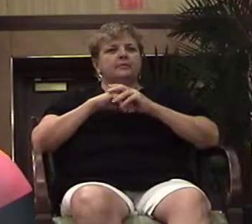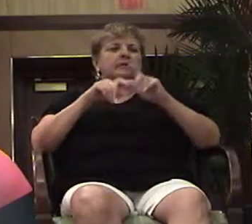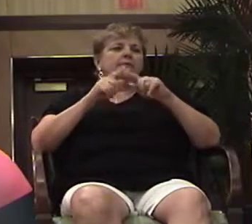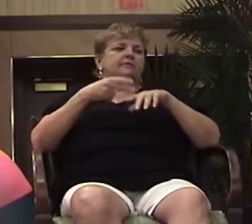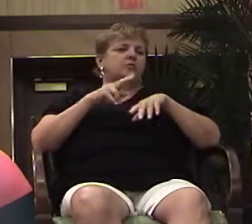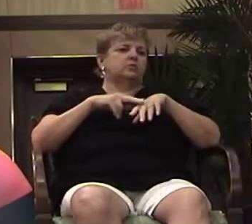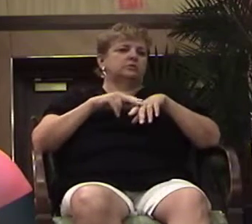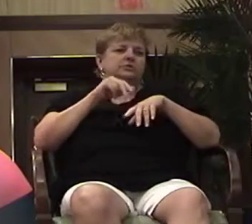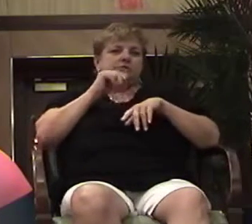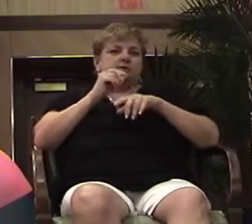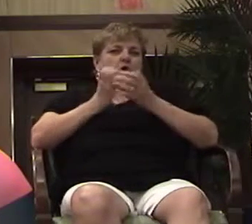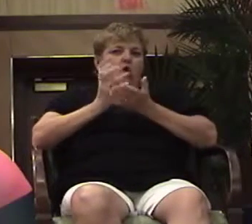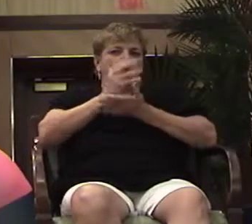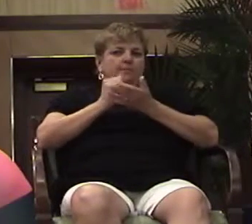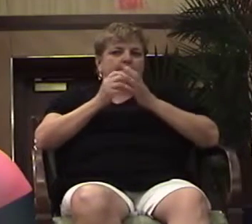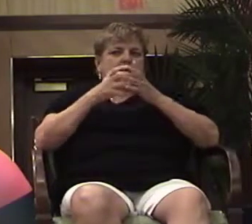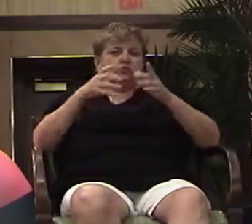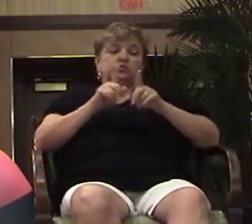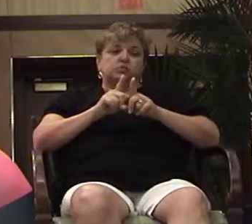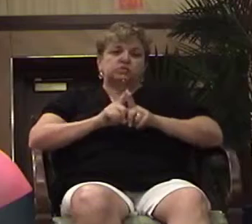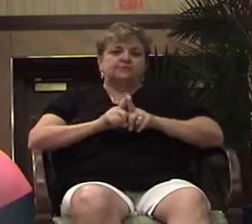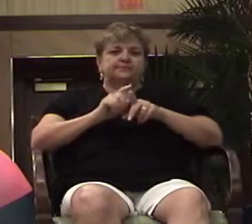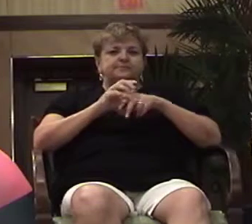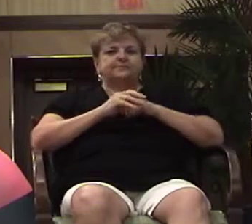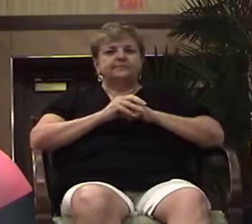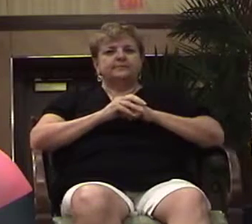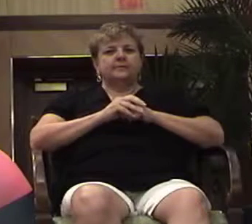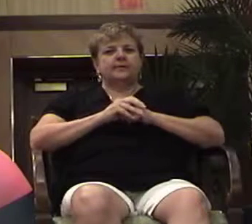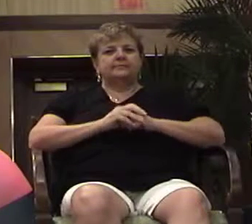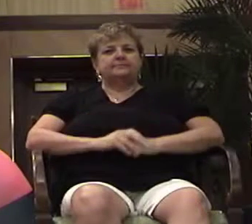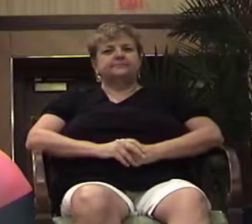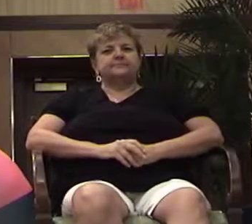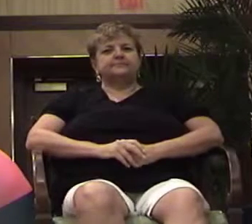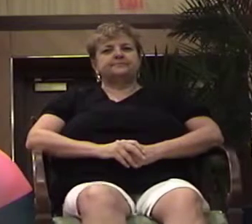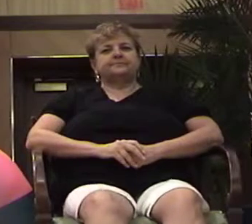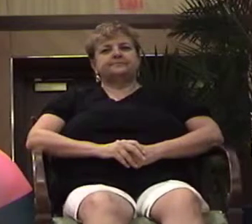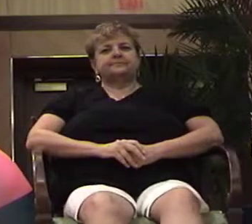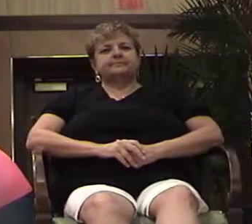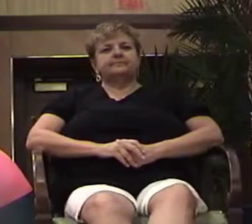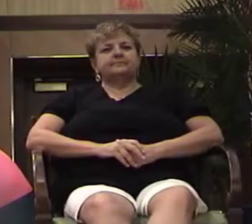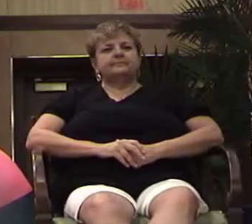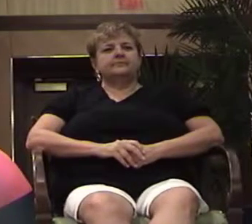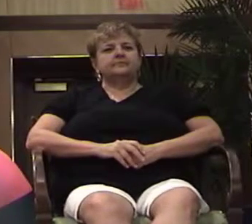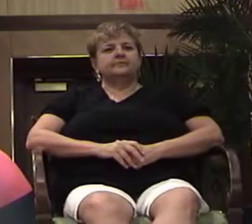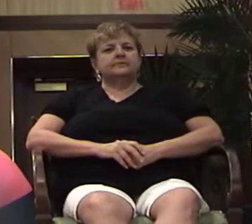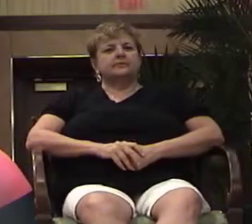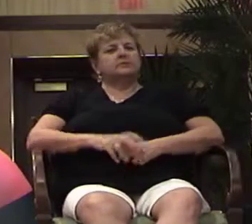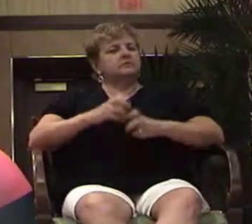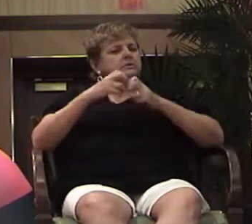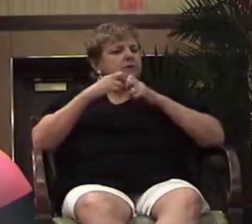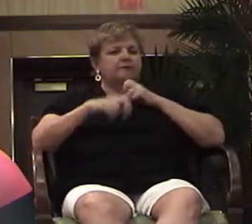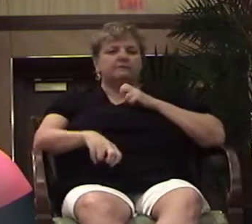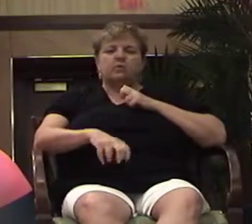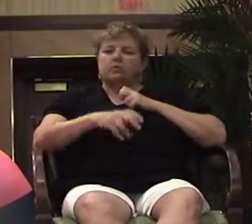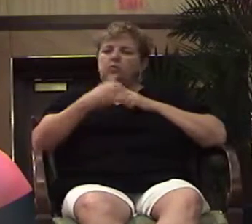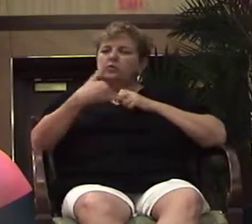money either. And it was a dog-eat-dog society. We